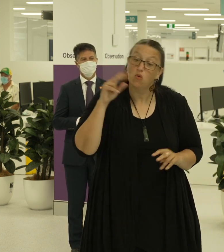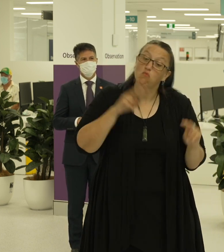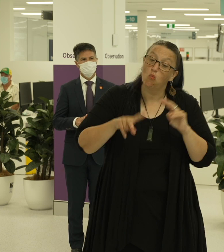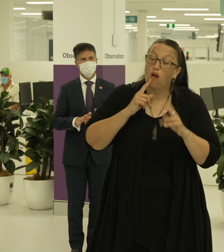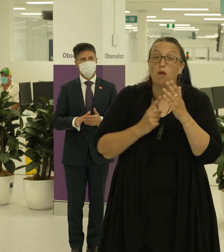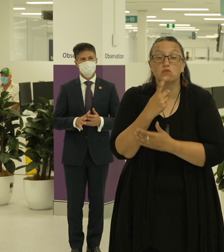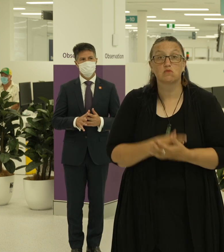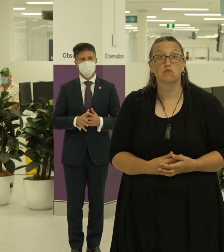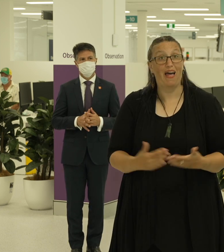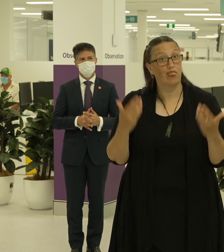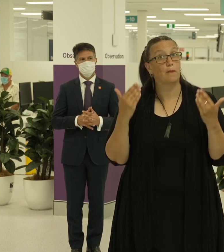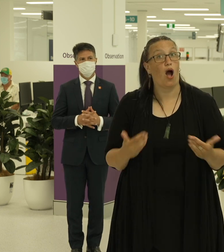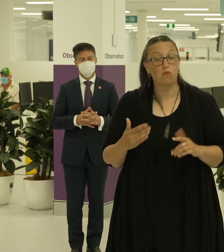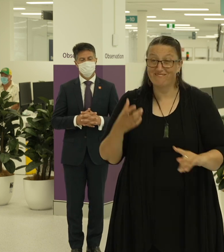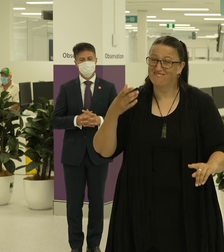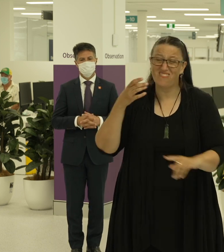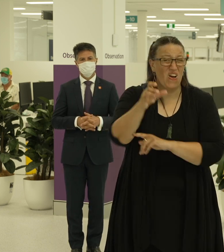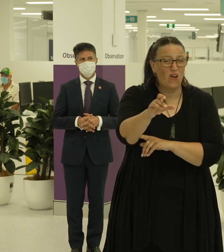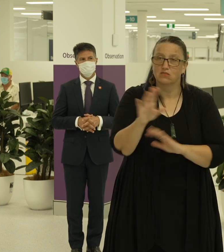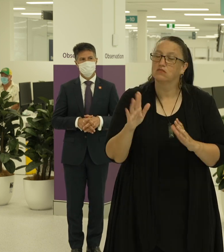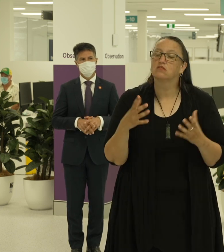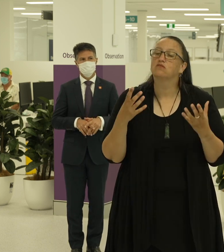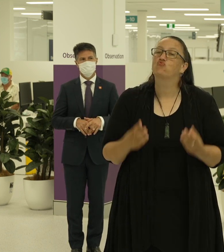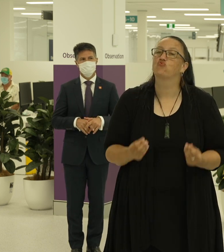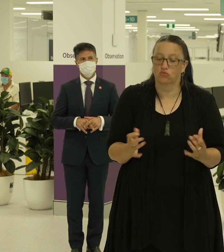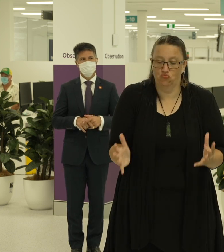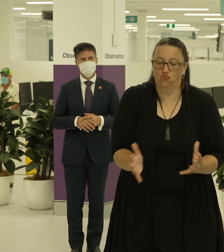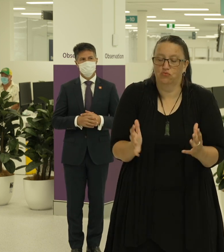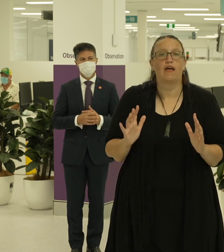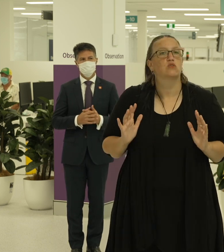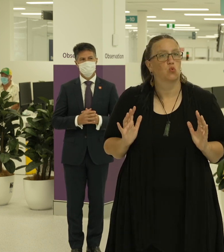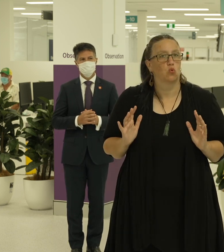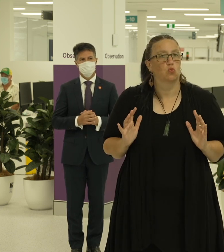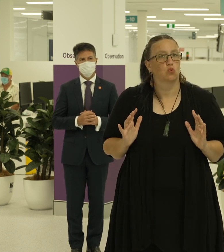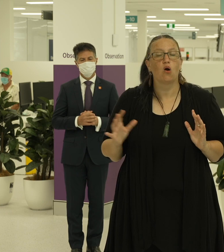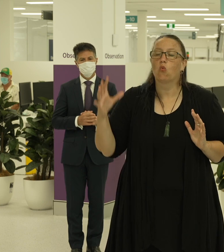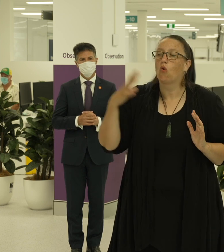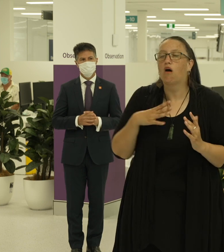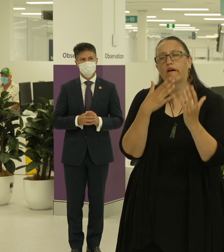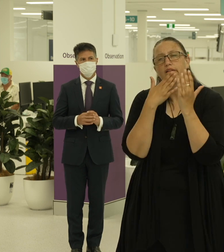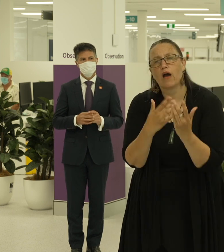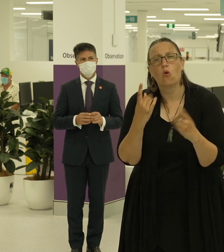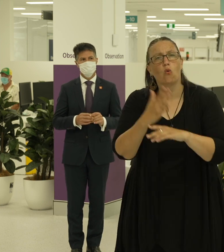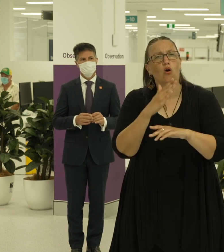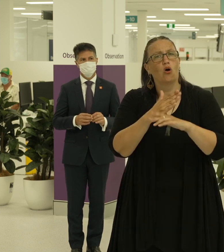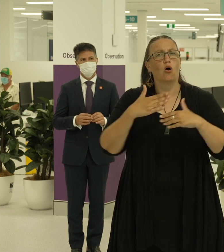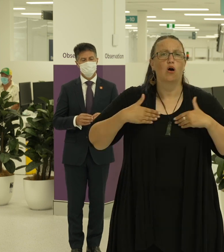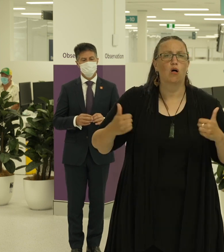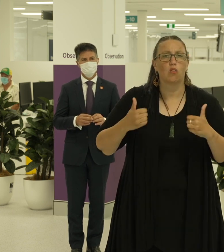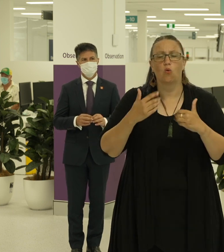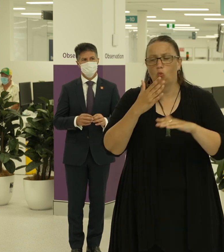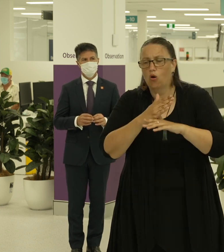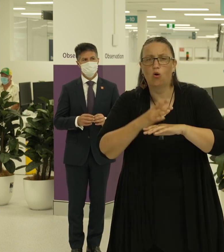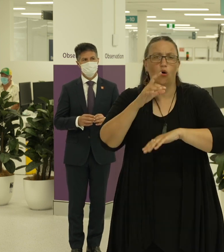moment, where we're very keen to be, is to thank our health workers, thank the frontline staff who've